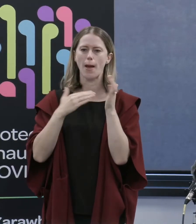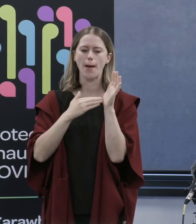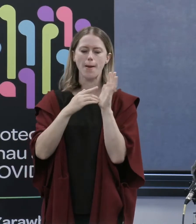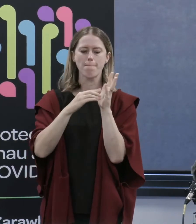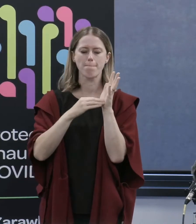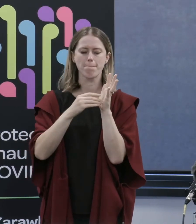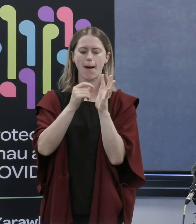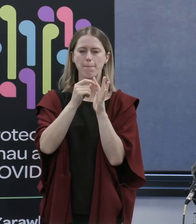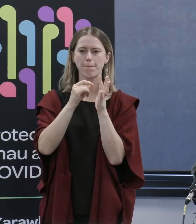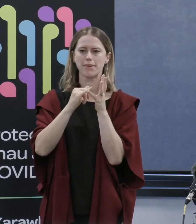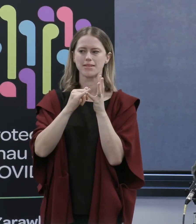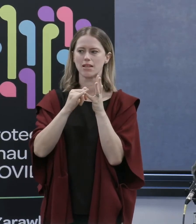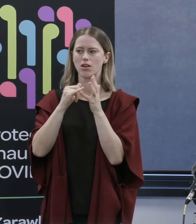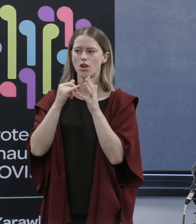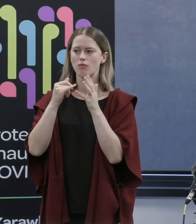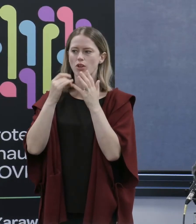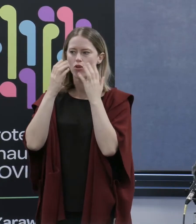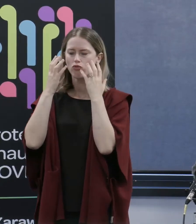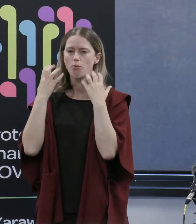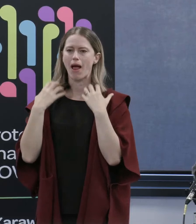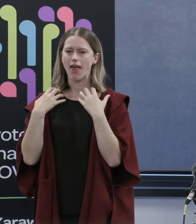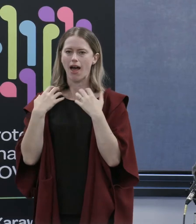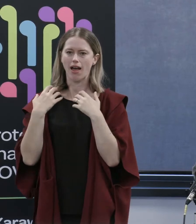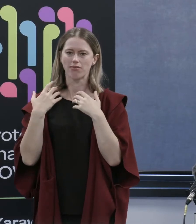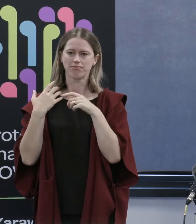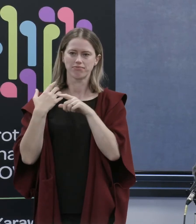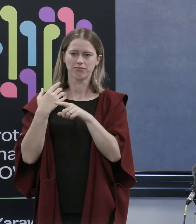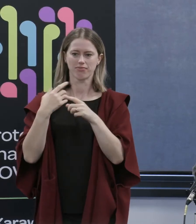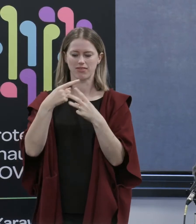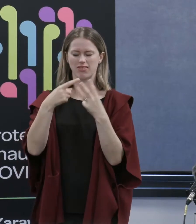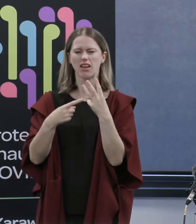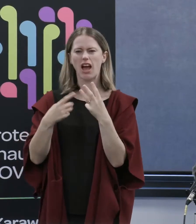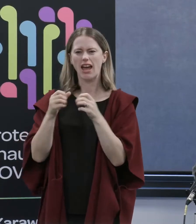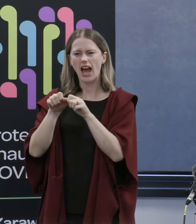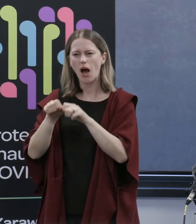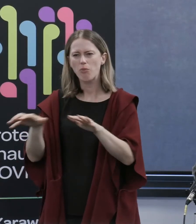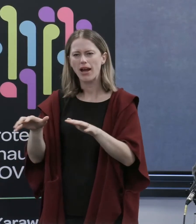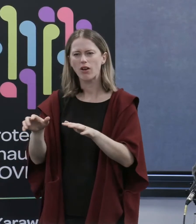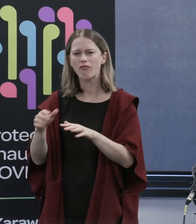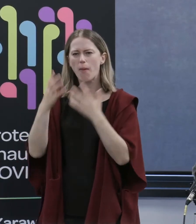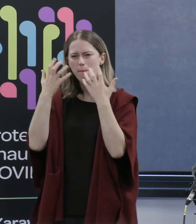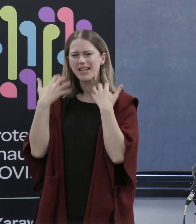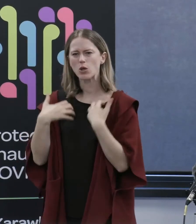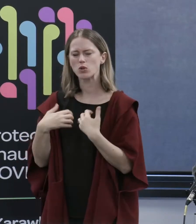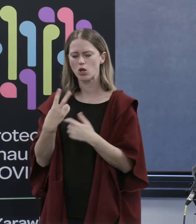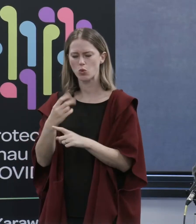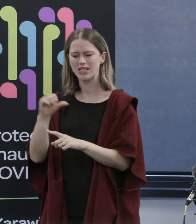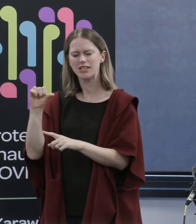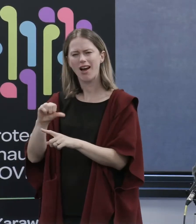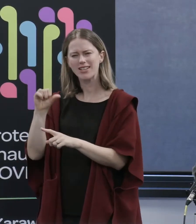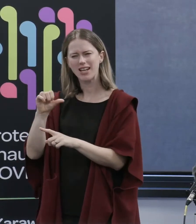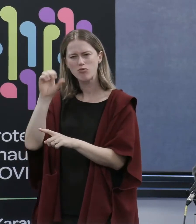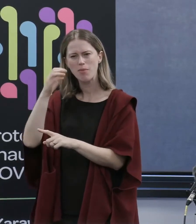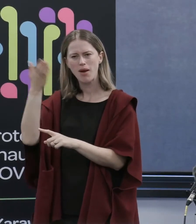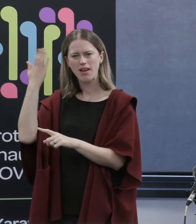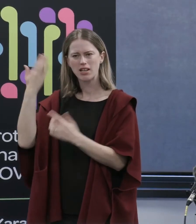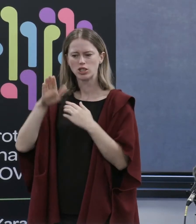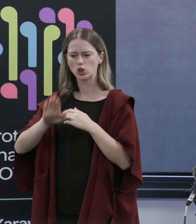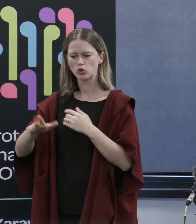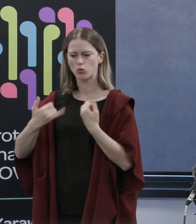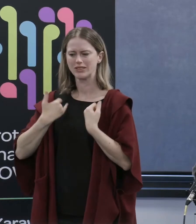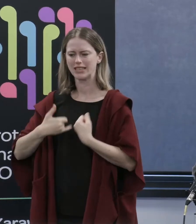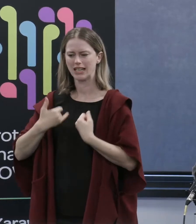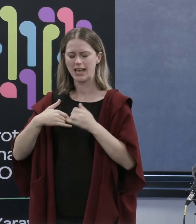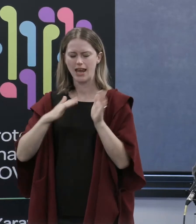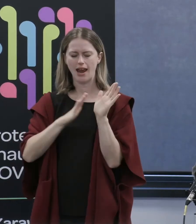that measles outbreak in 2019, and it resulted in a number of children being in hospital very unwell. The